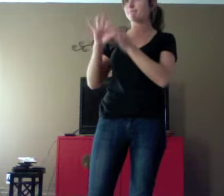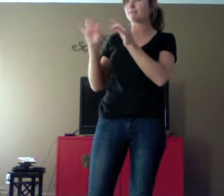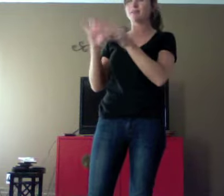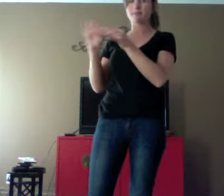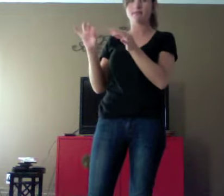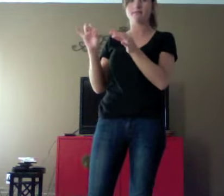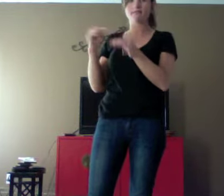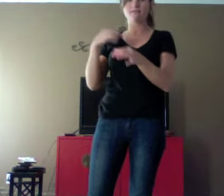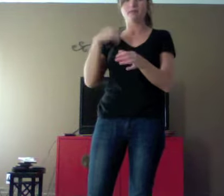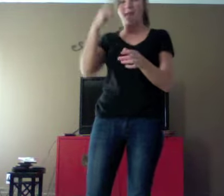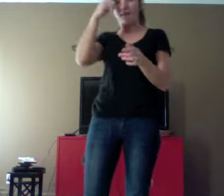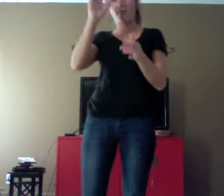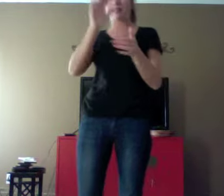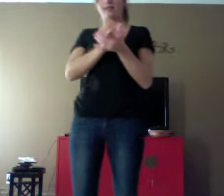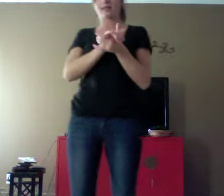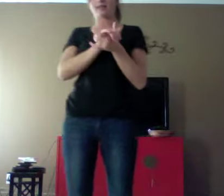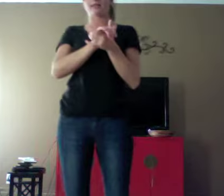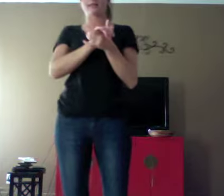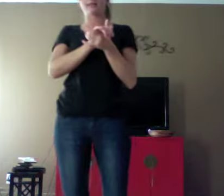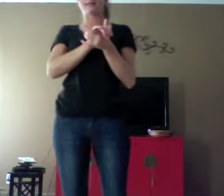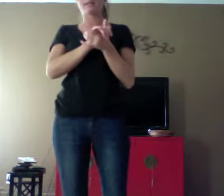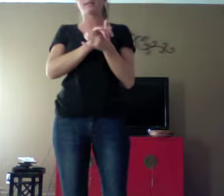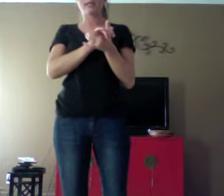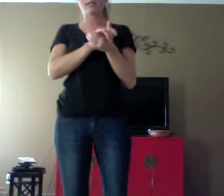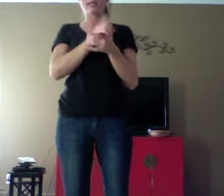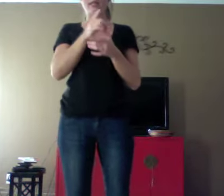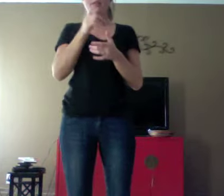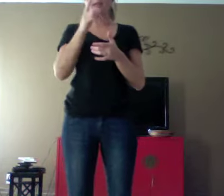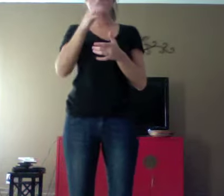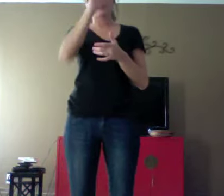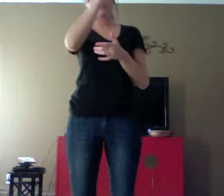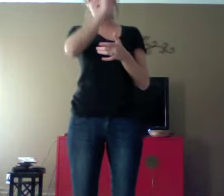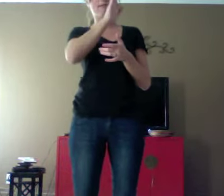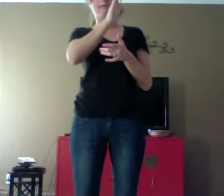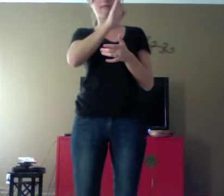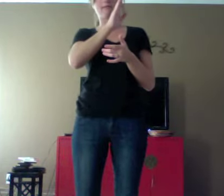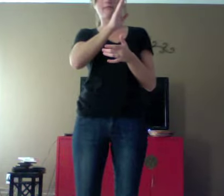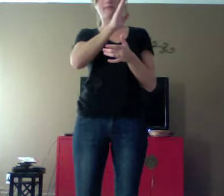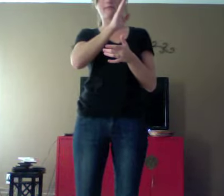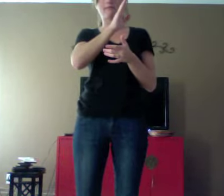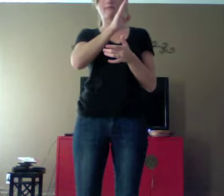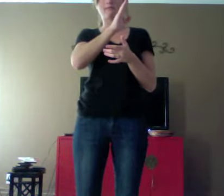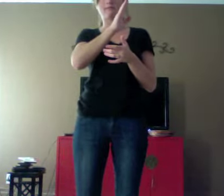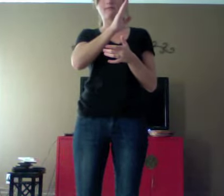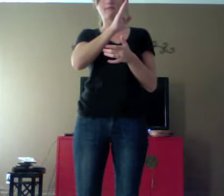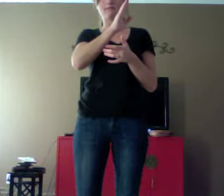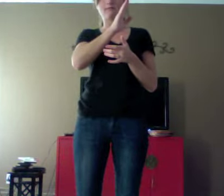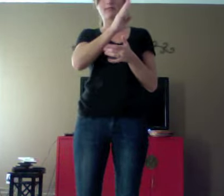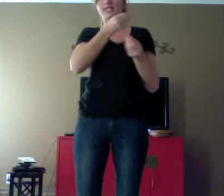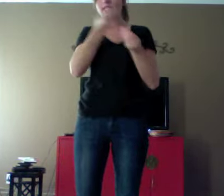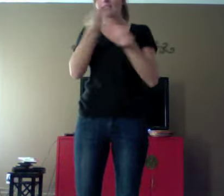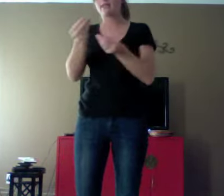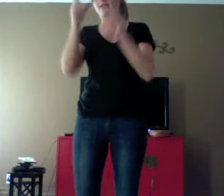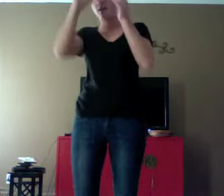he is going to give an account for that marriage. He is primarily responsible. And it's responsibility